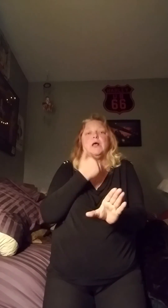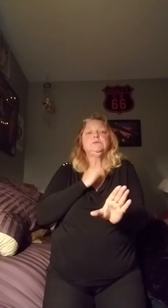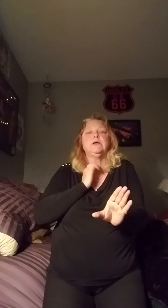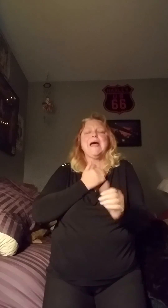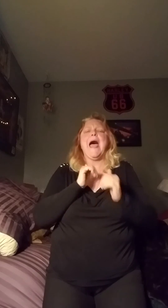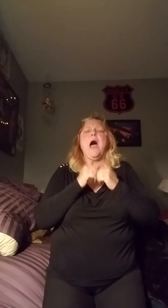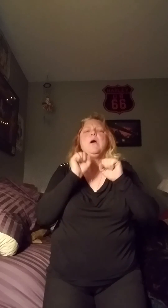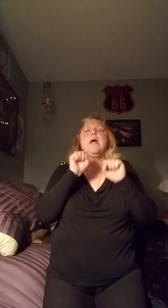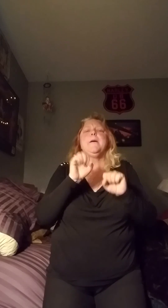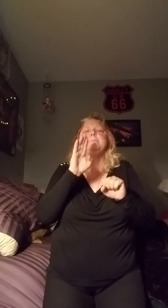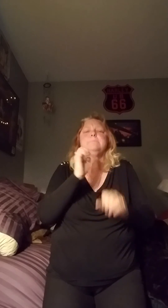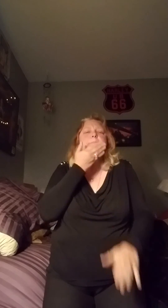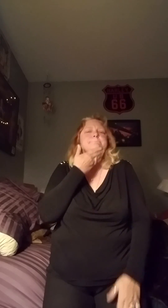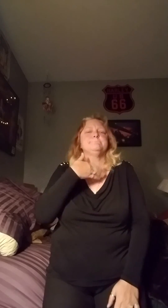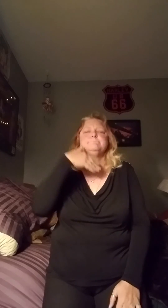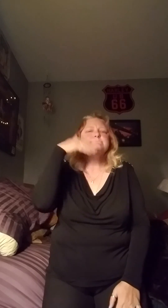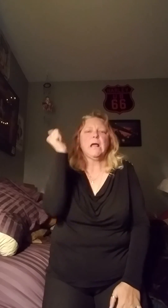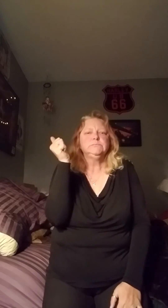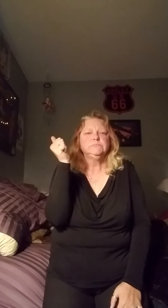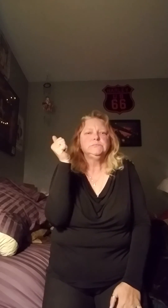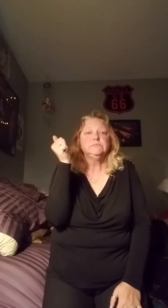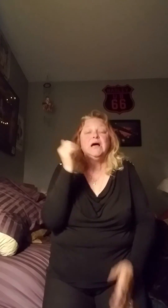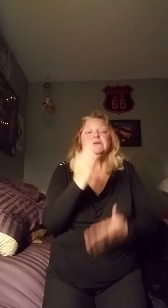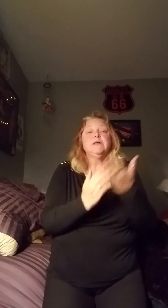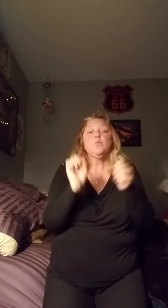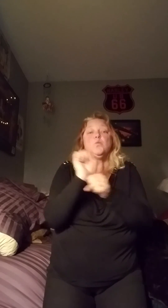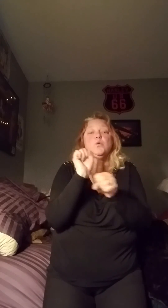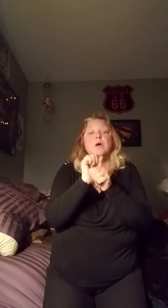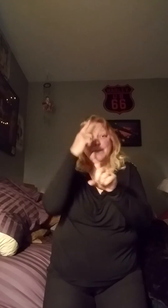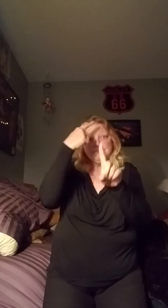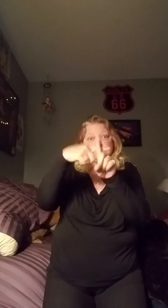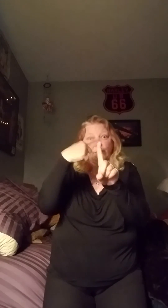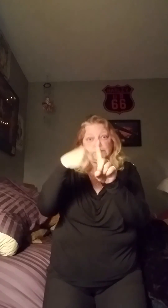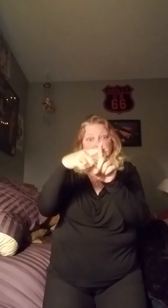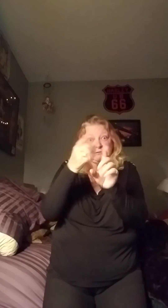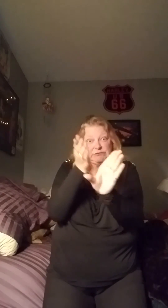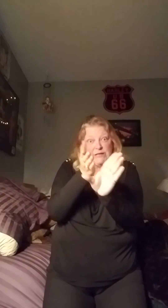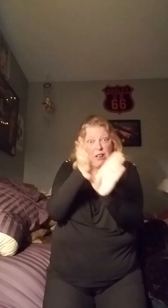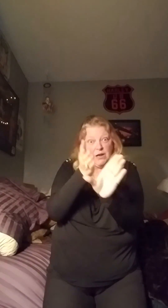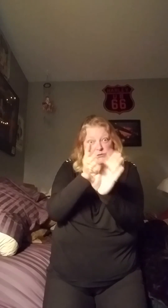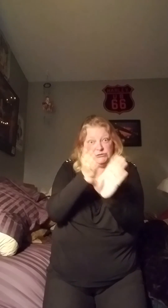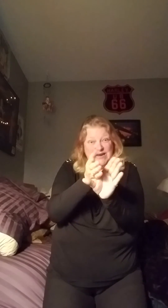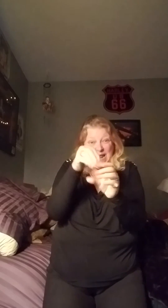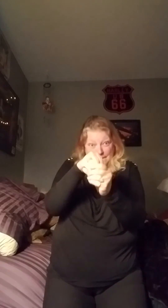best. Some of this work in positive psychology is, in my mind, real